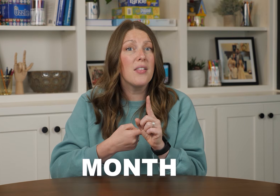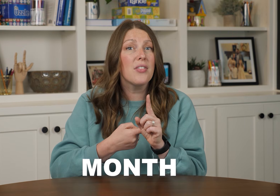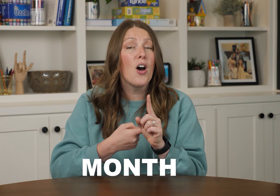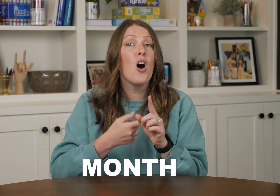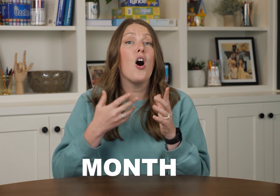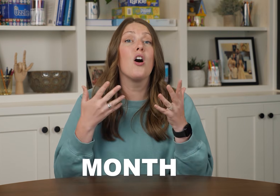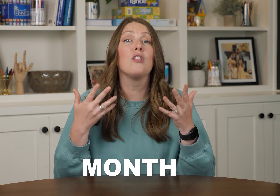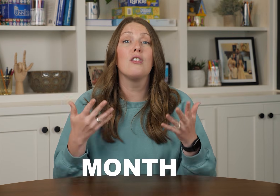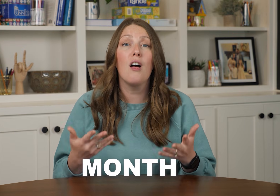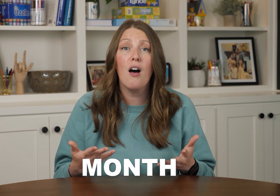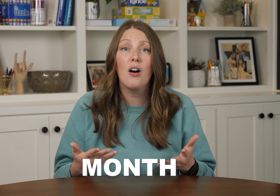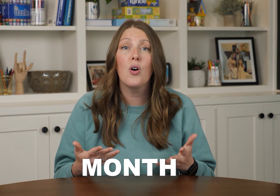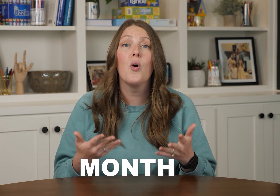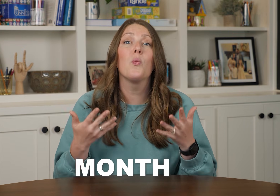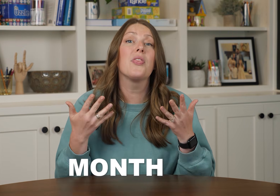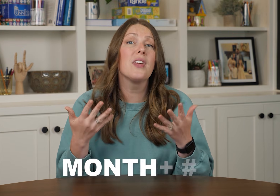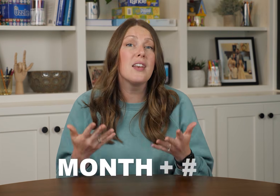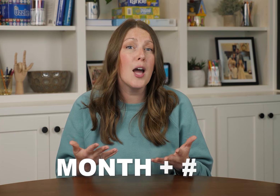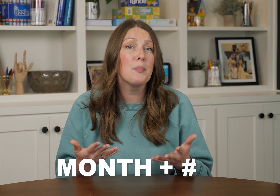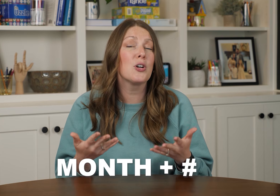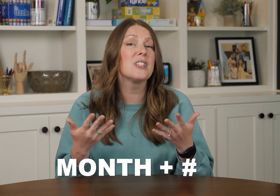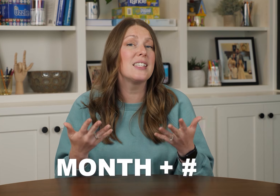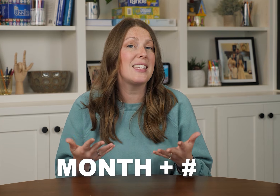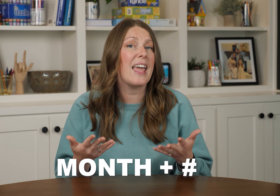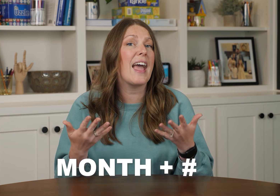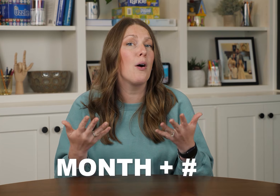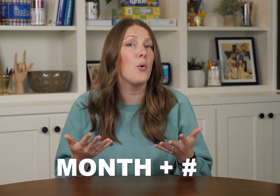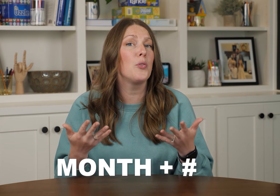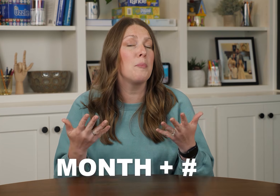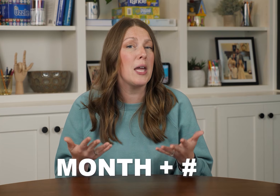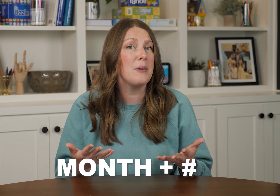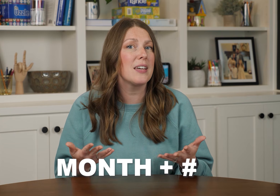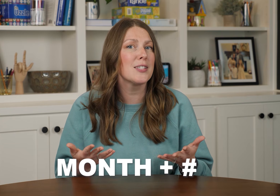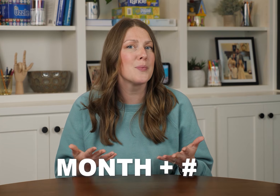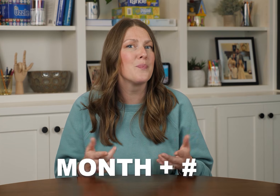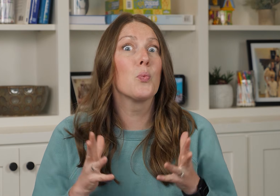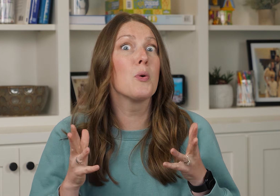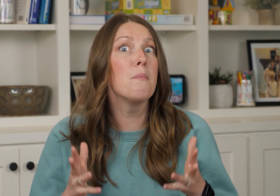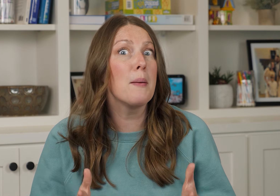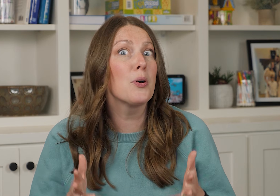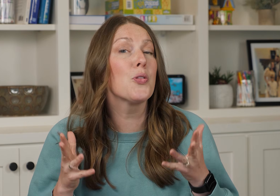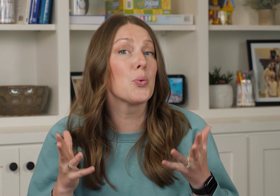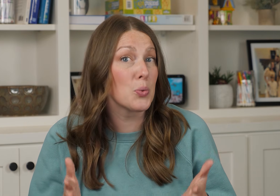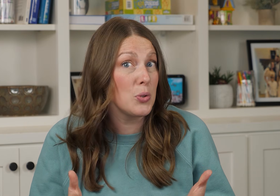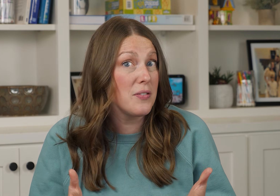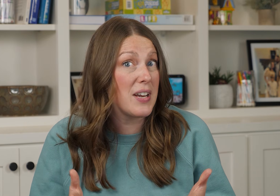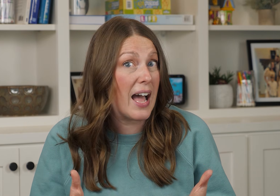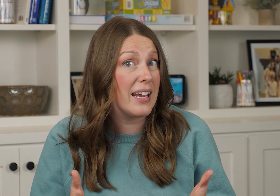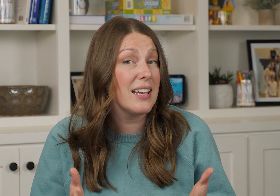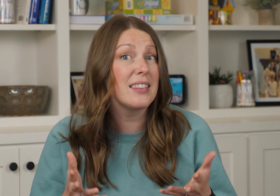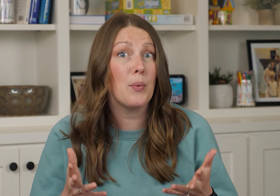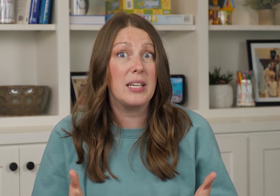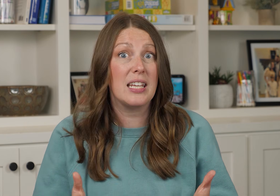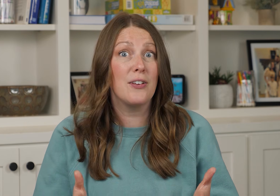month along with the number to say how old the baby is. Remember the rule of 9 that we did